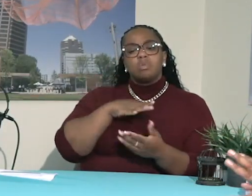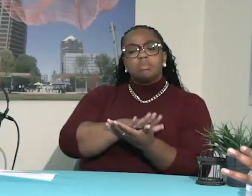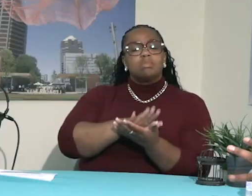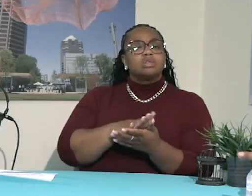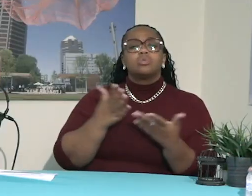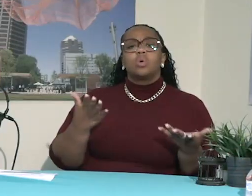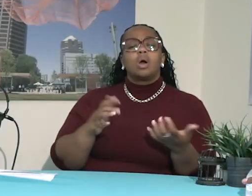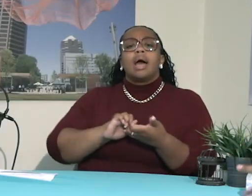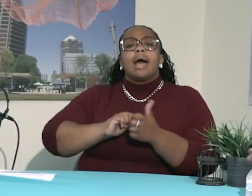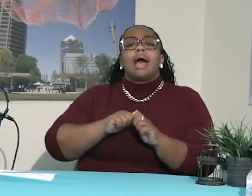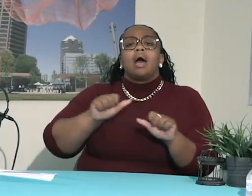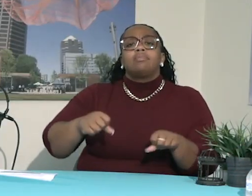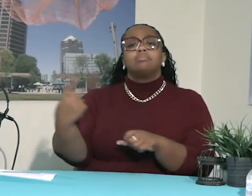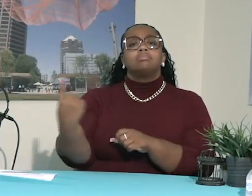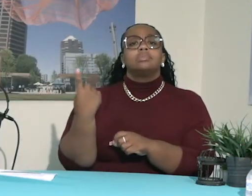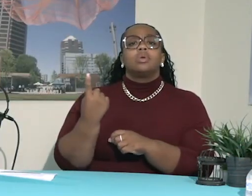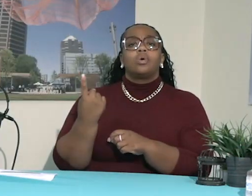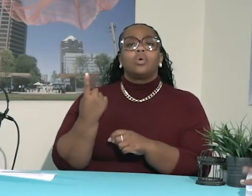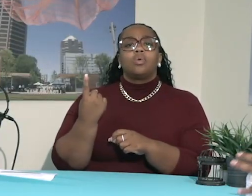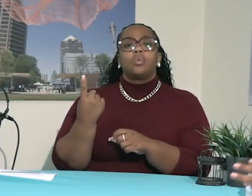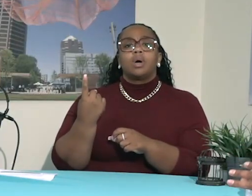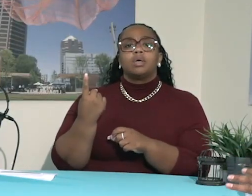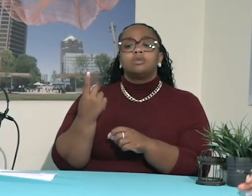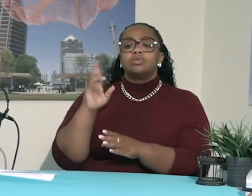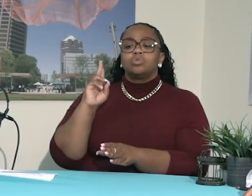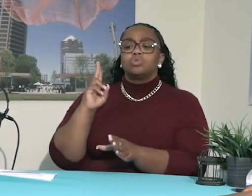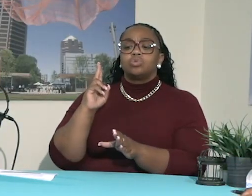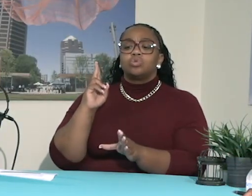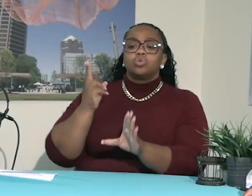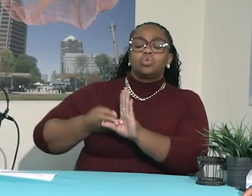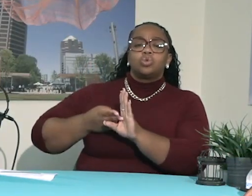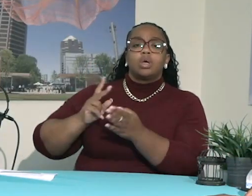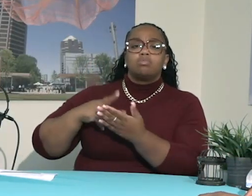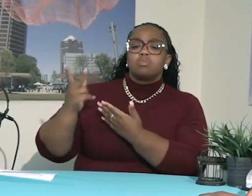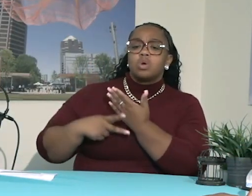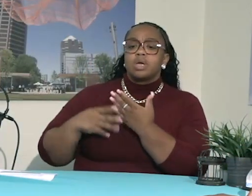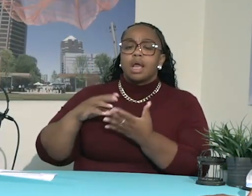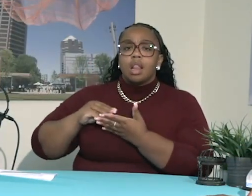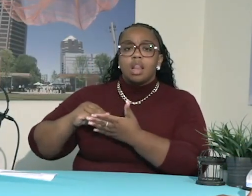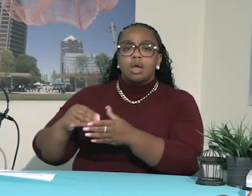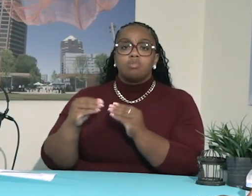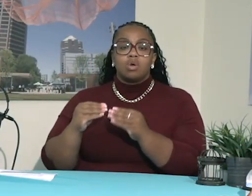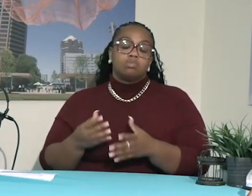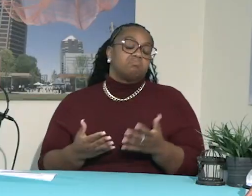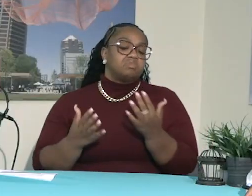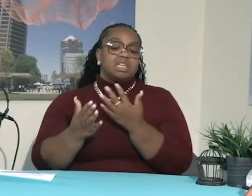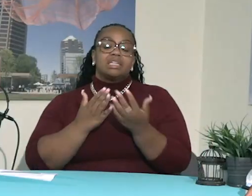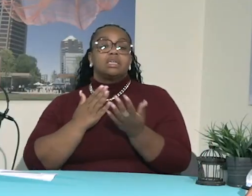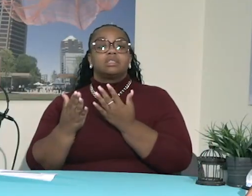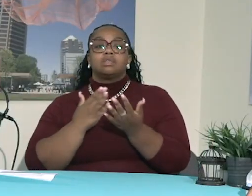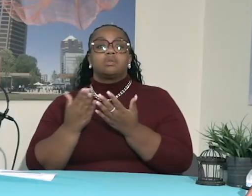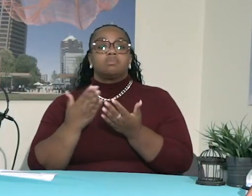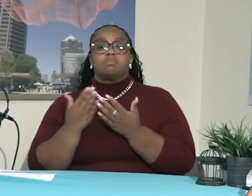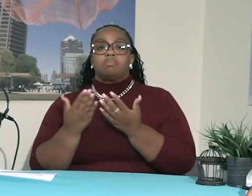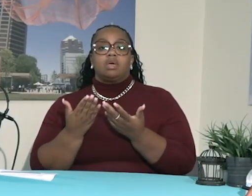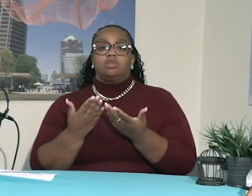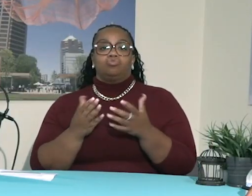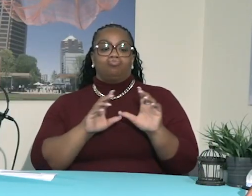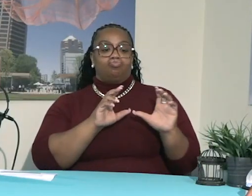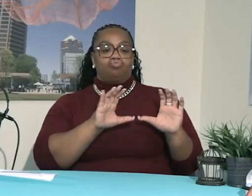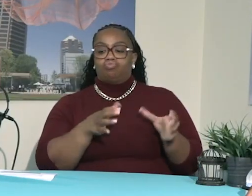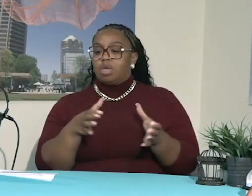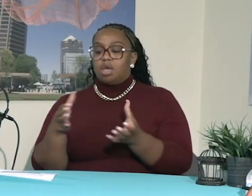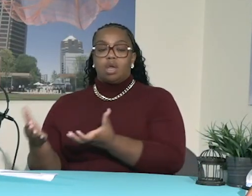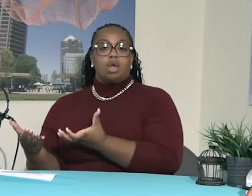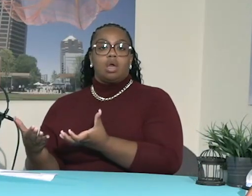can someone that's listening, take part in this and learn more? Yeah. Regardless if you're in the healthcare sector, education, religious,